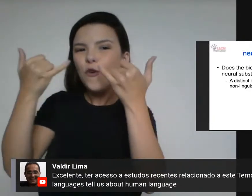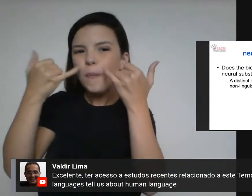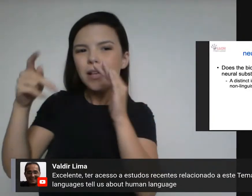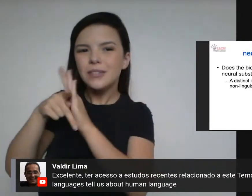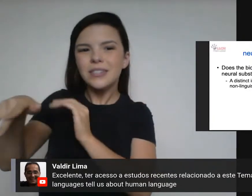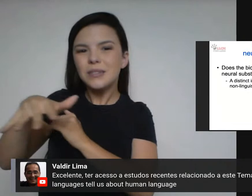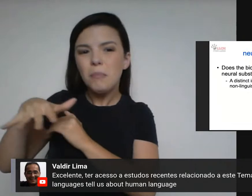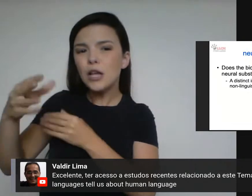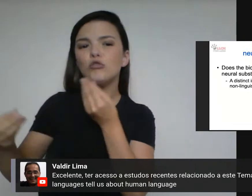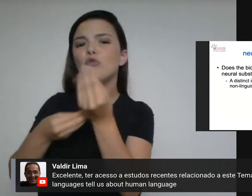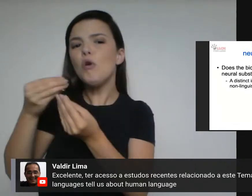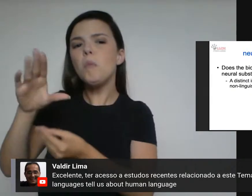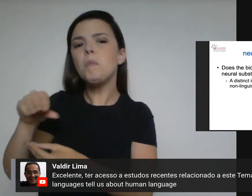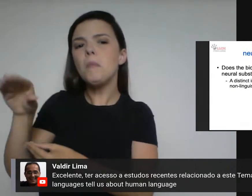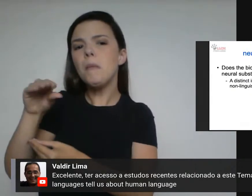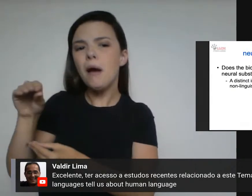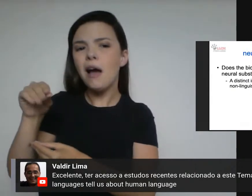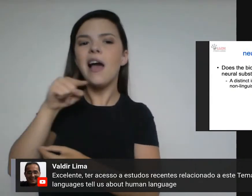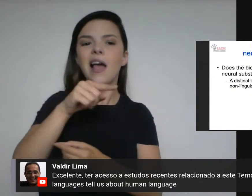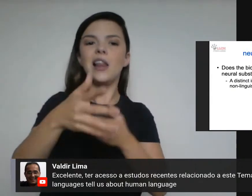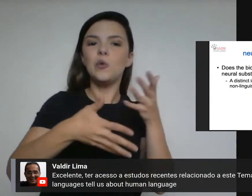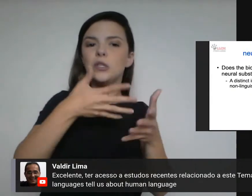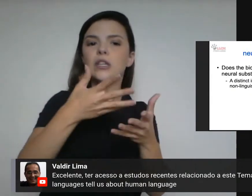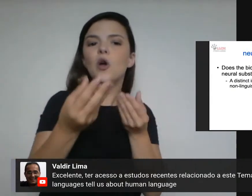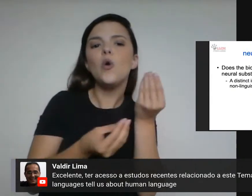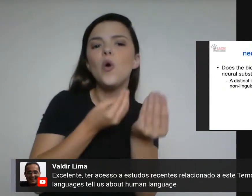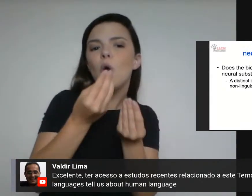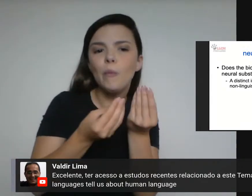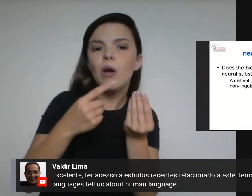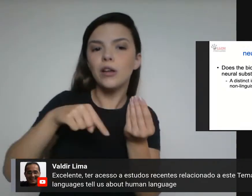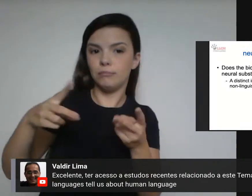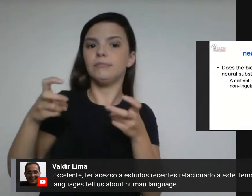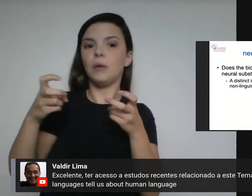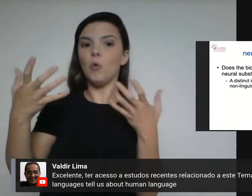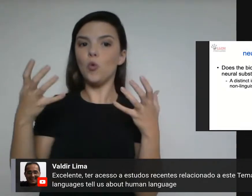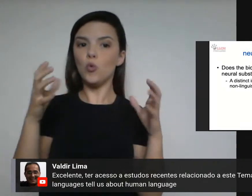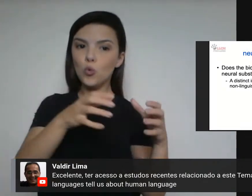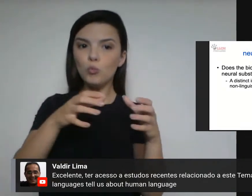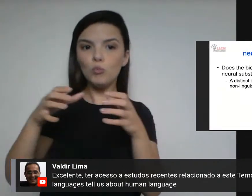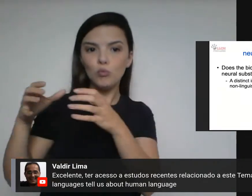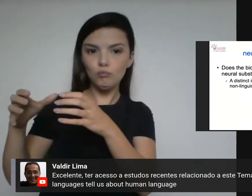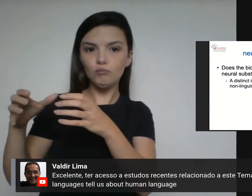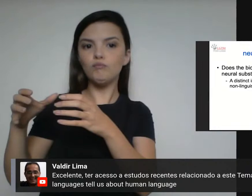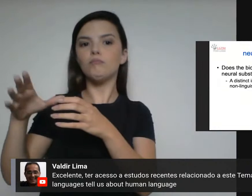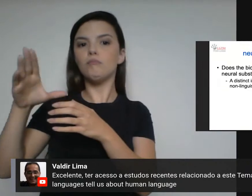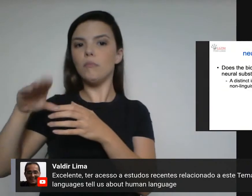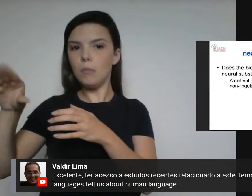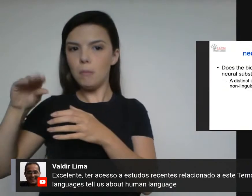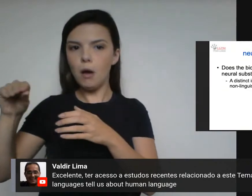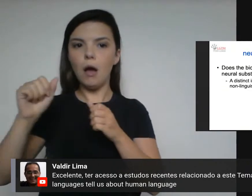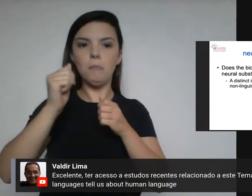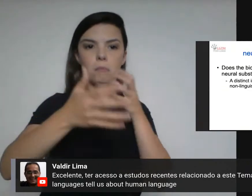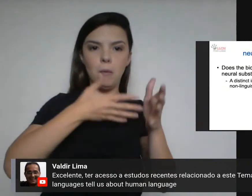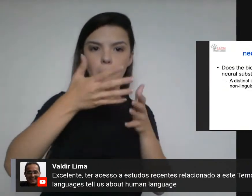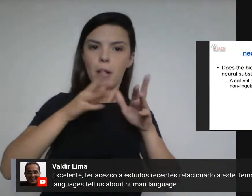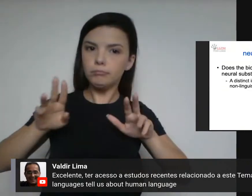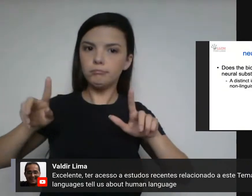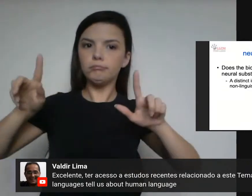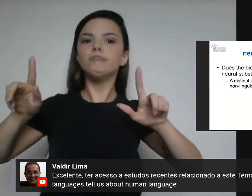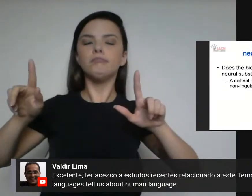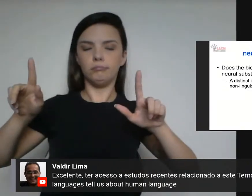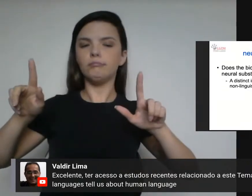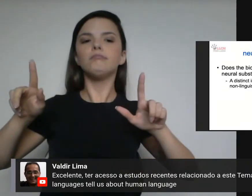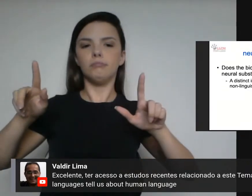this is a domain where the two language groups seem to be pretty different and have a different interface